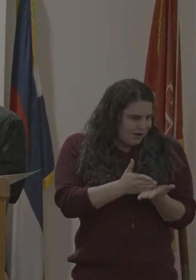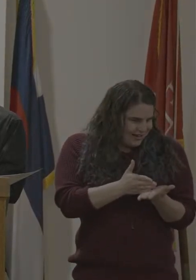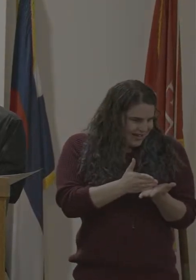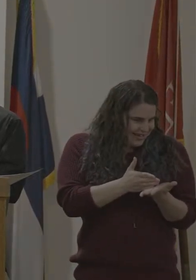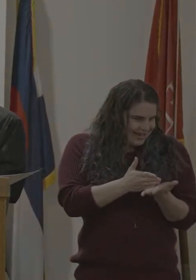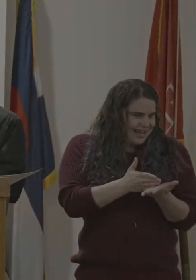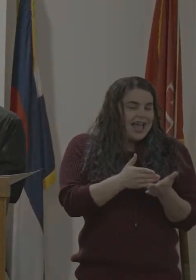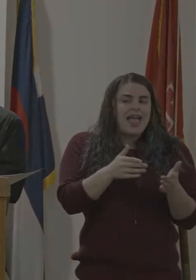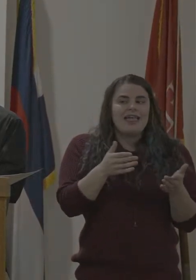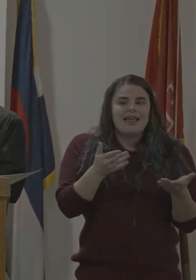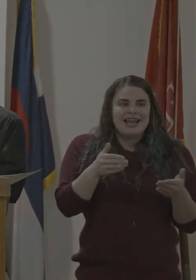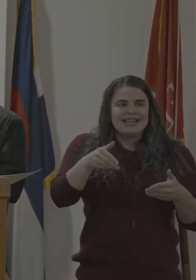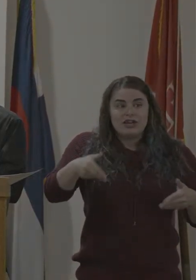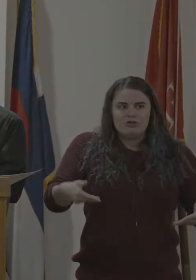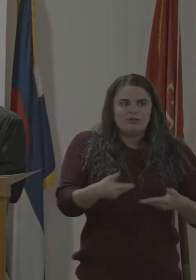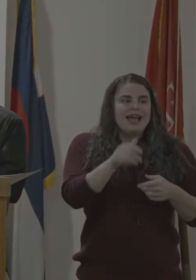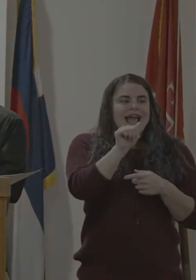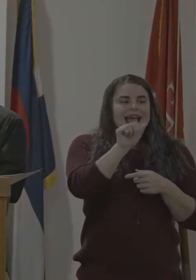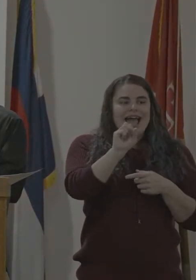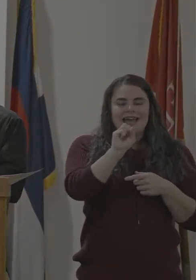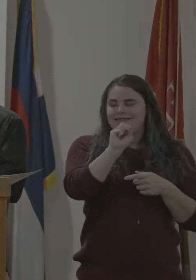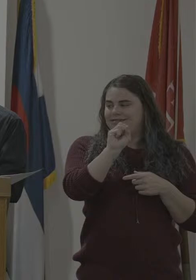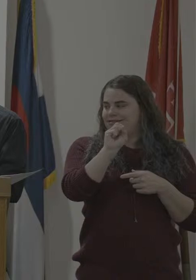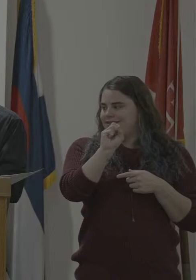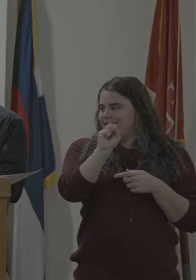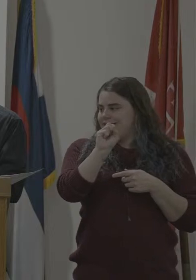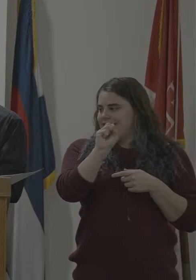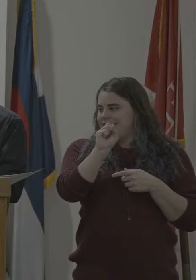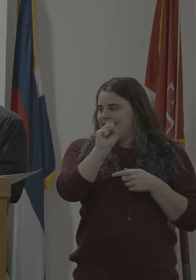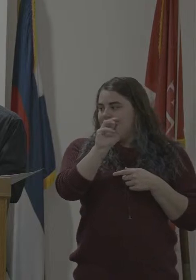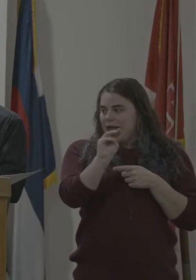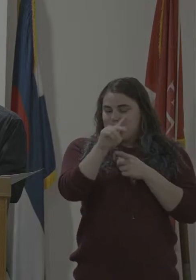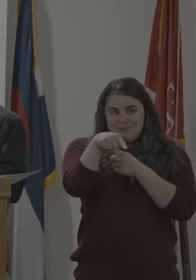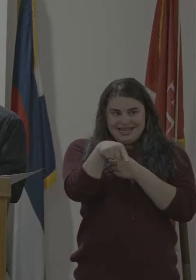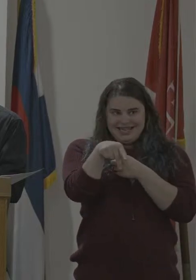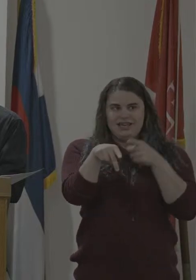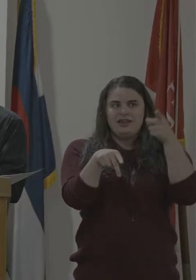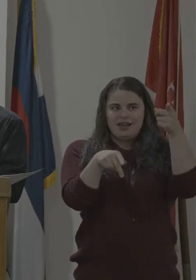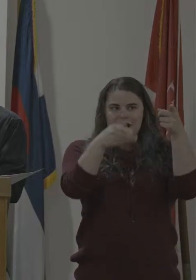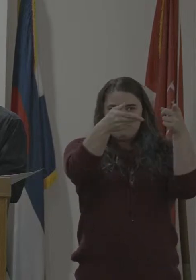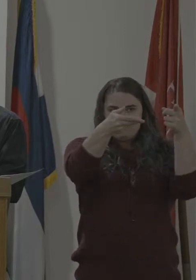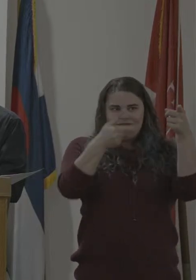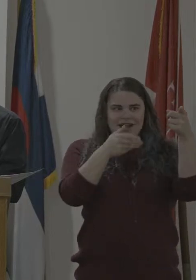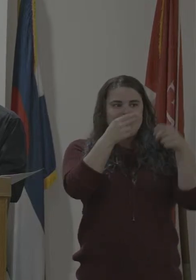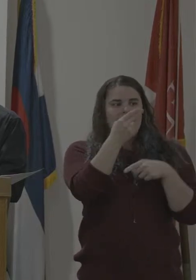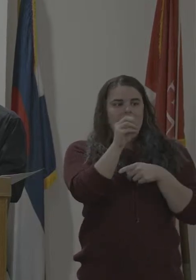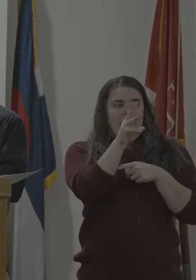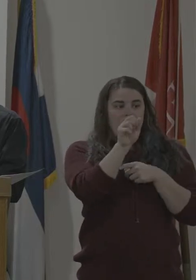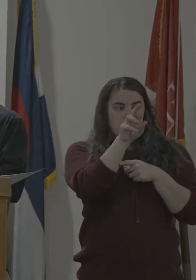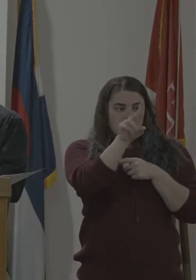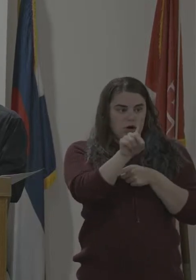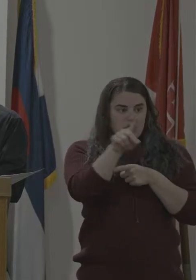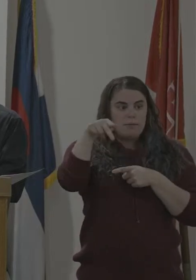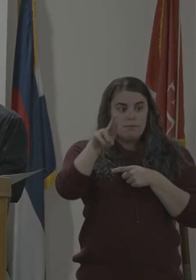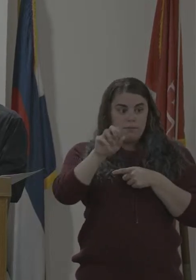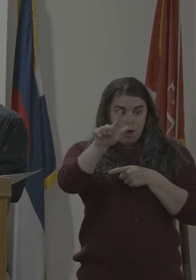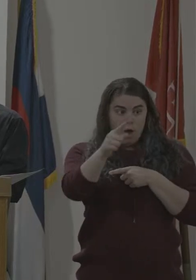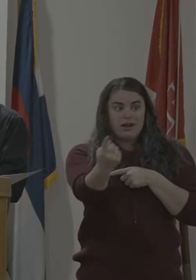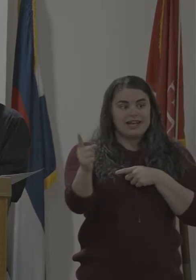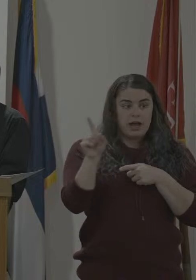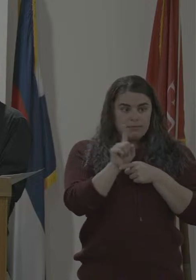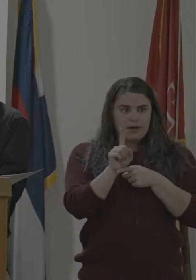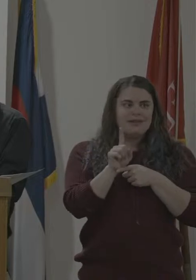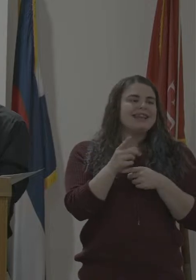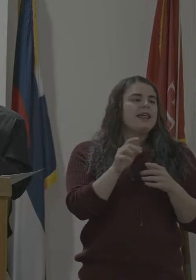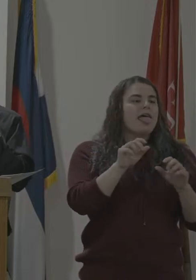that's introducing ASMP to be part of our graduate showcase. So I'd like to invite Howard Paul up. It's the